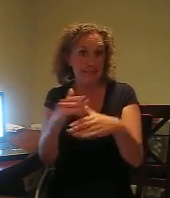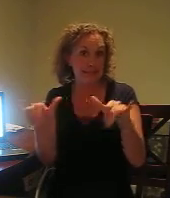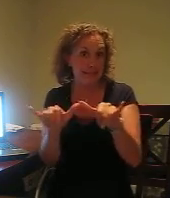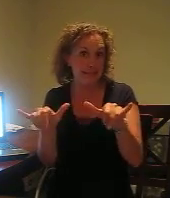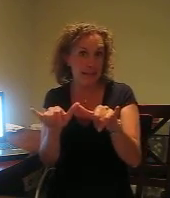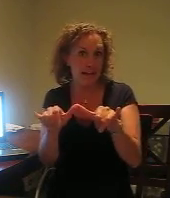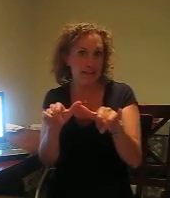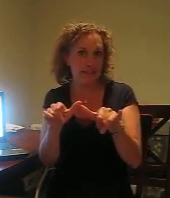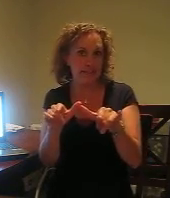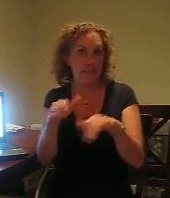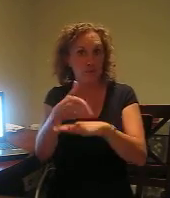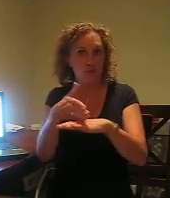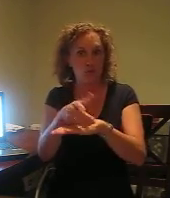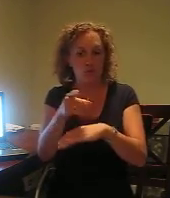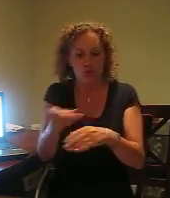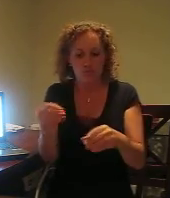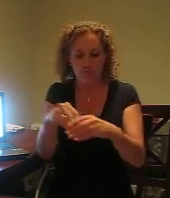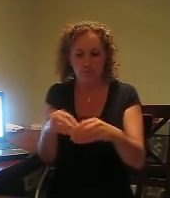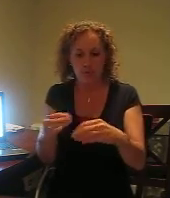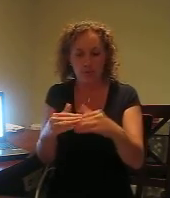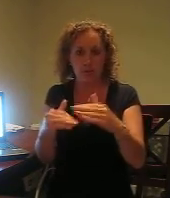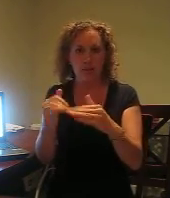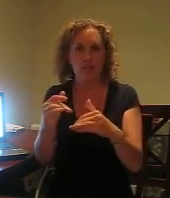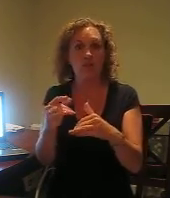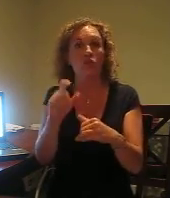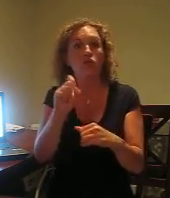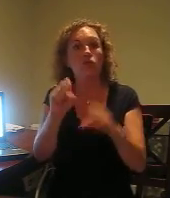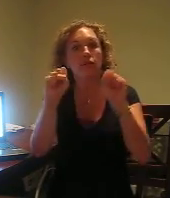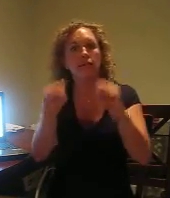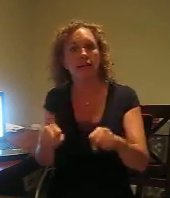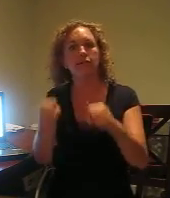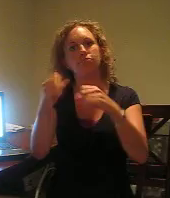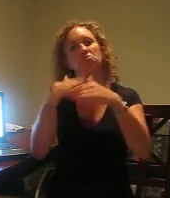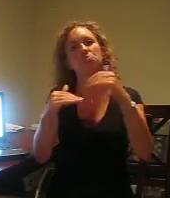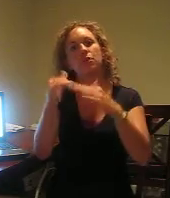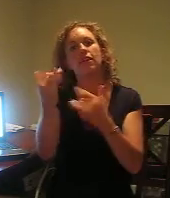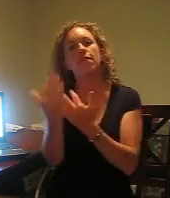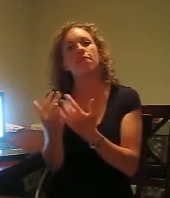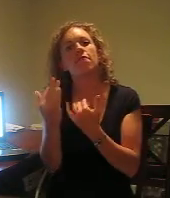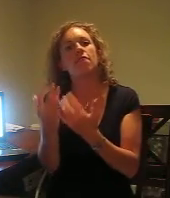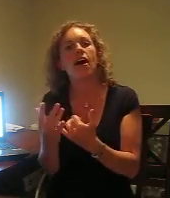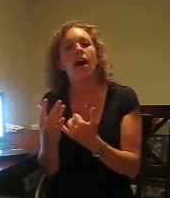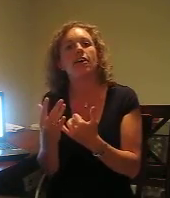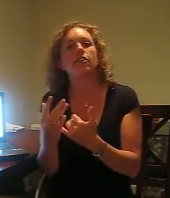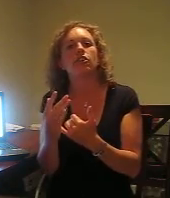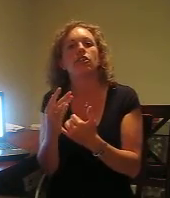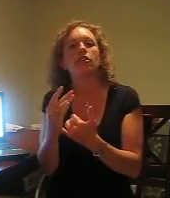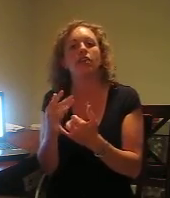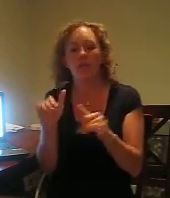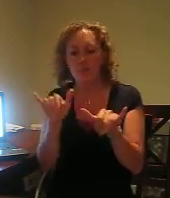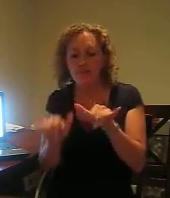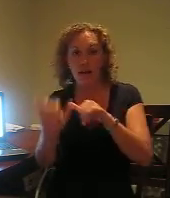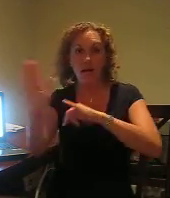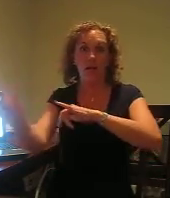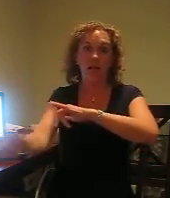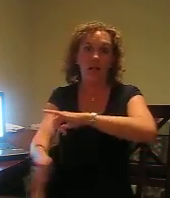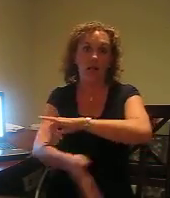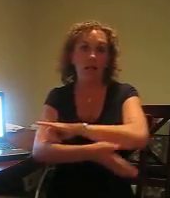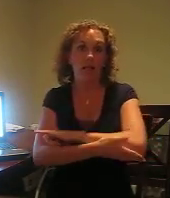fire that will last all through the night without having to get up and tend to it even one time. Okay, now I'm going